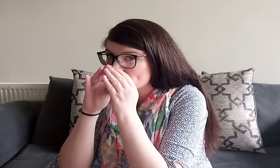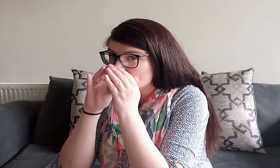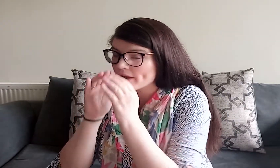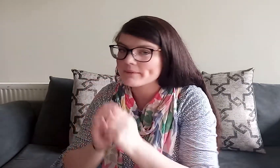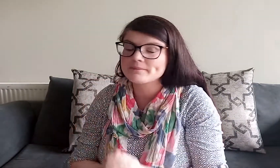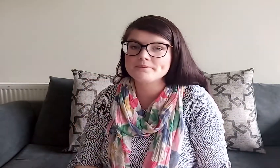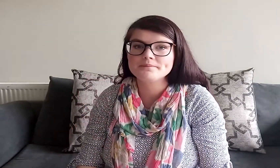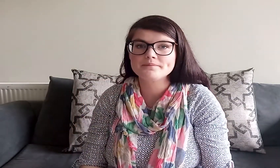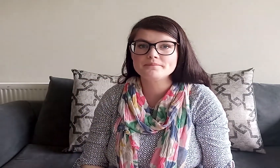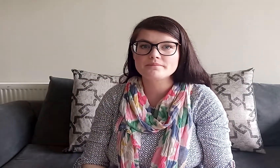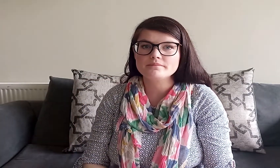whispering.